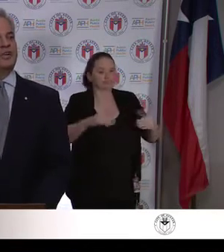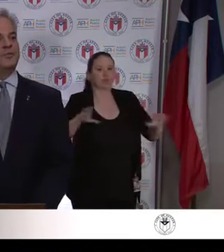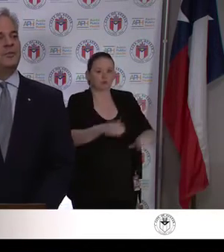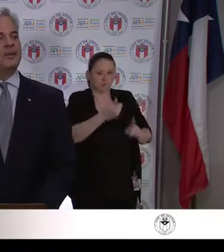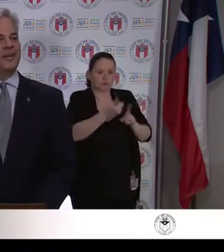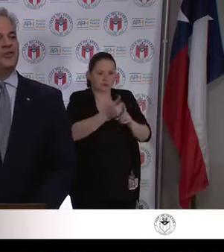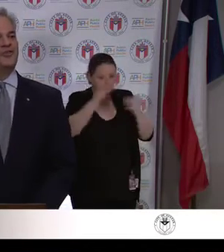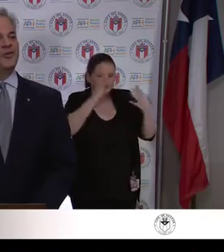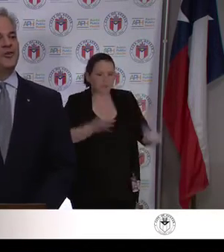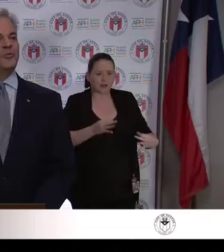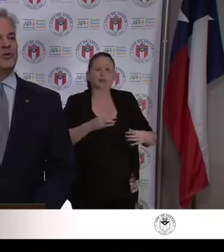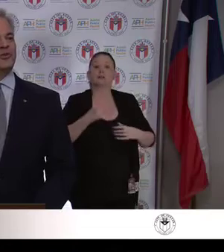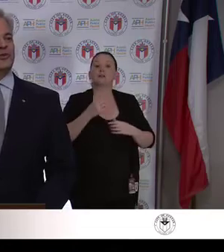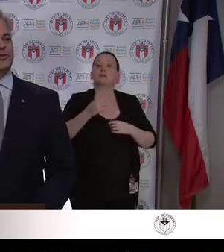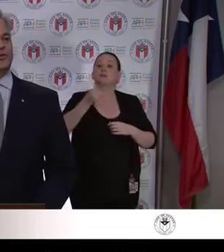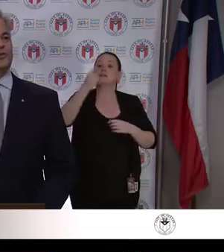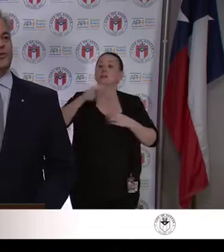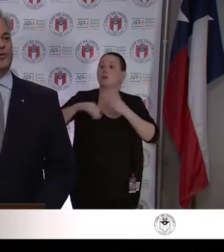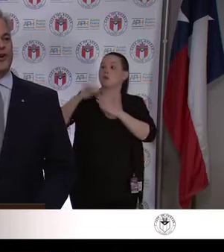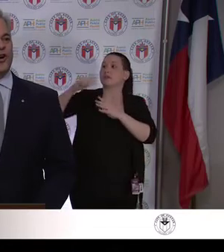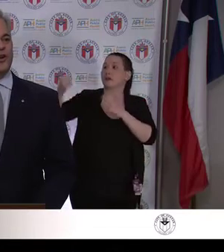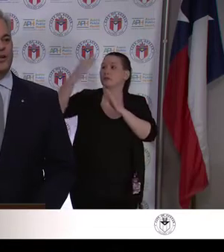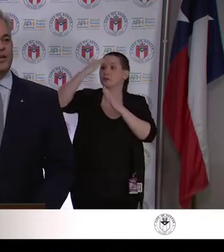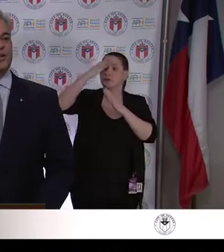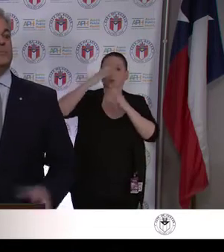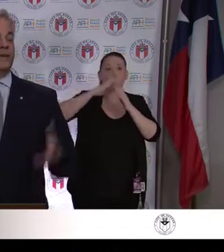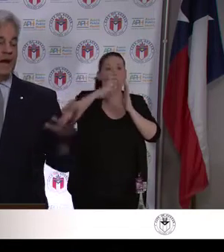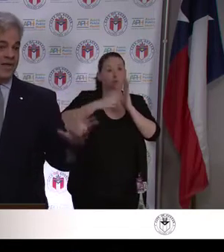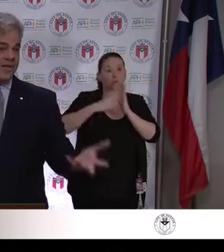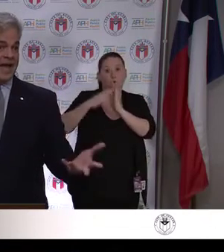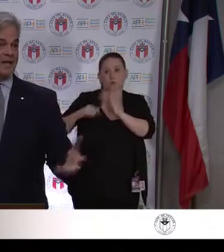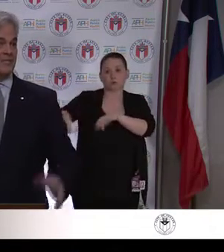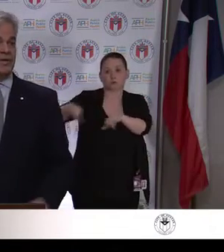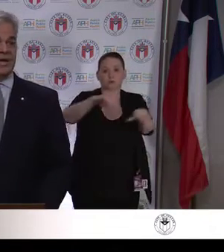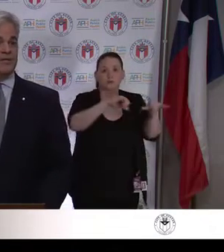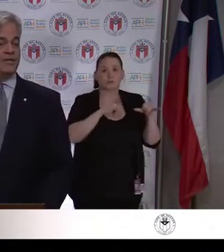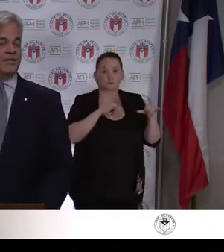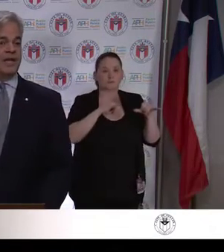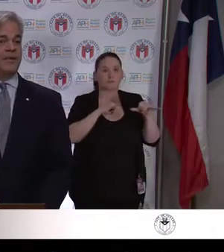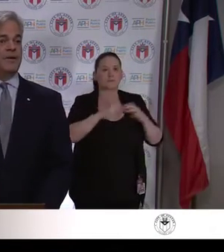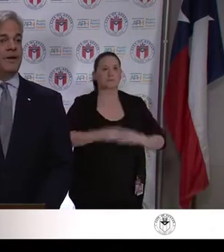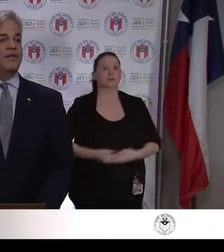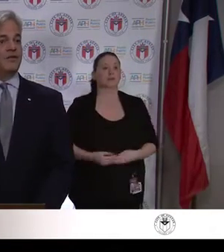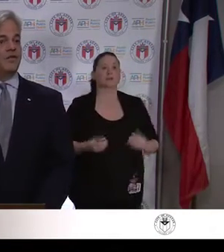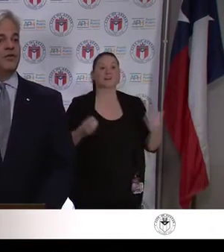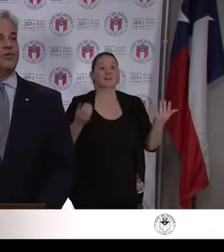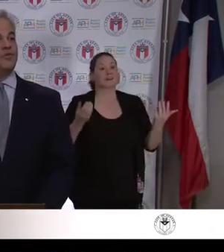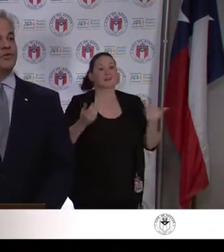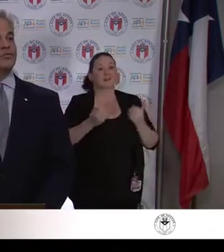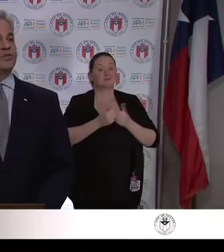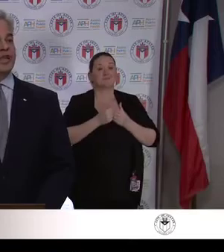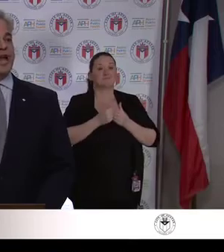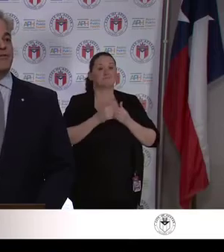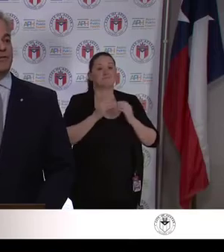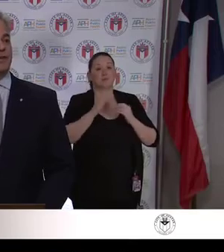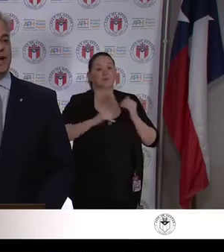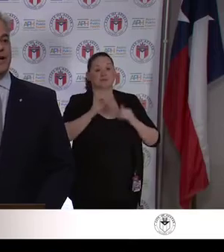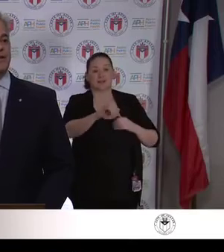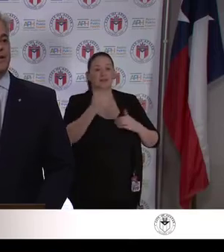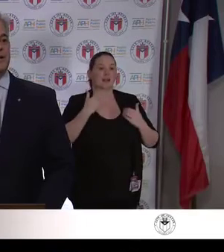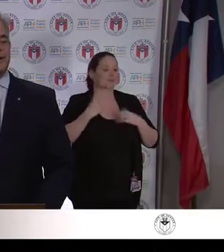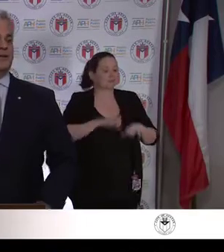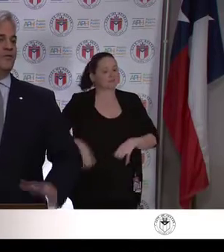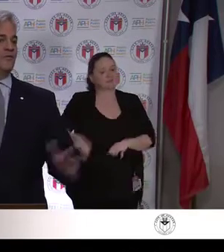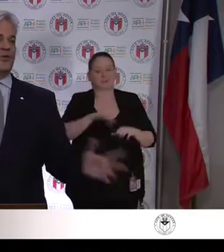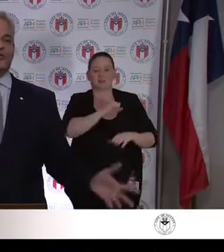make sure that everybody else knows what the rules are. Beyond that, we have the same kind of code enforcement staff that we